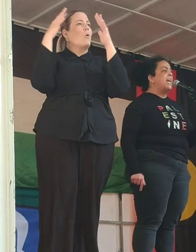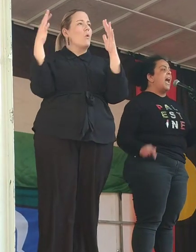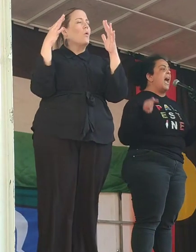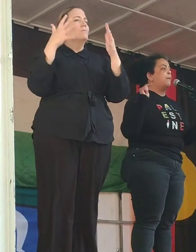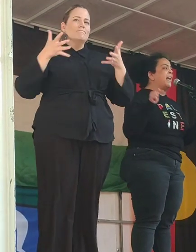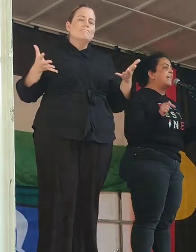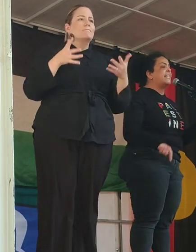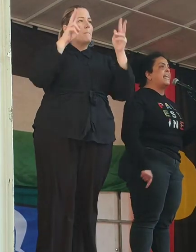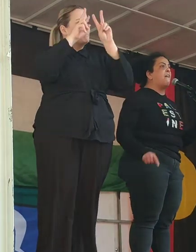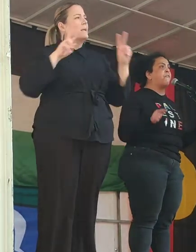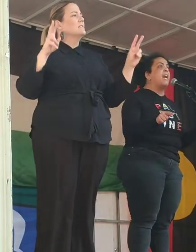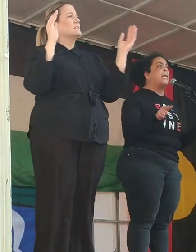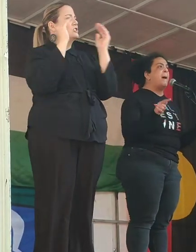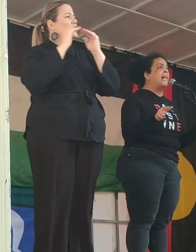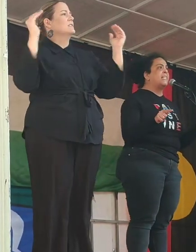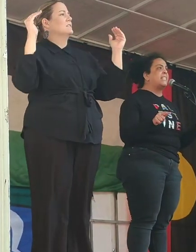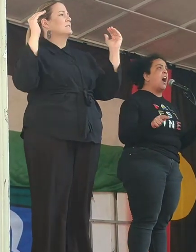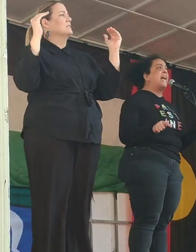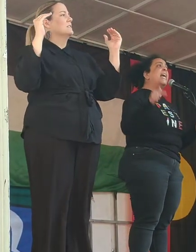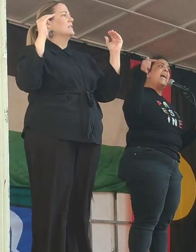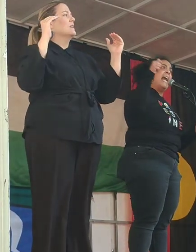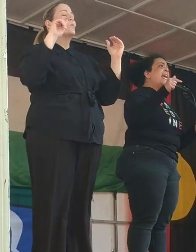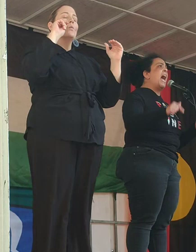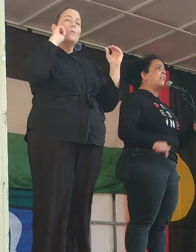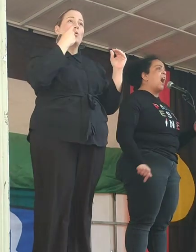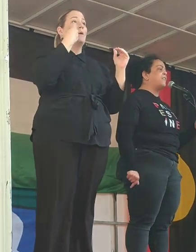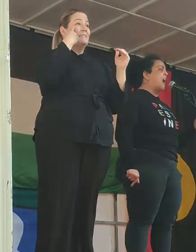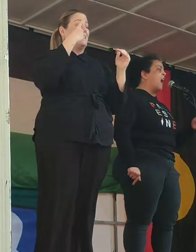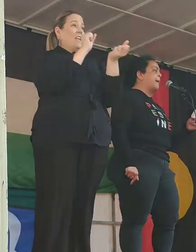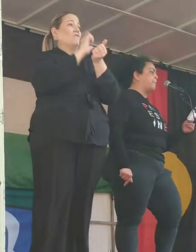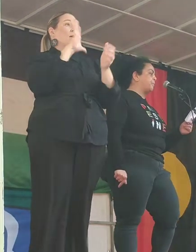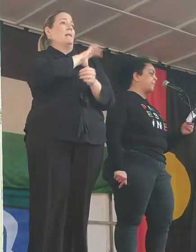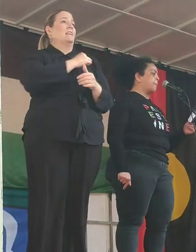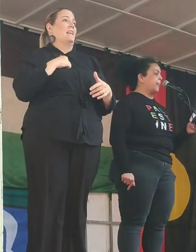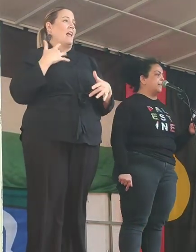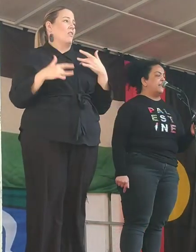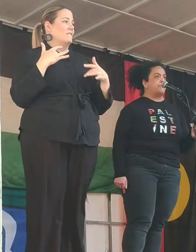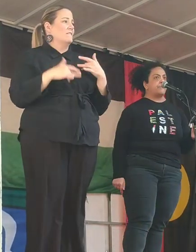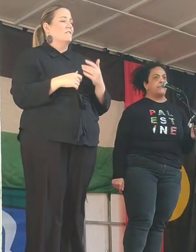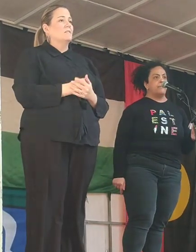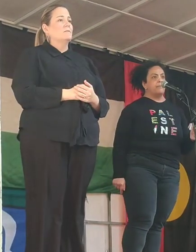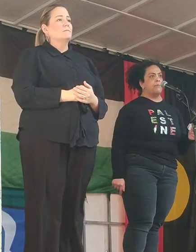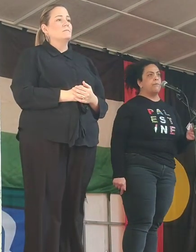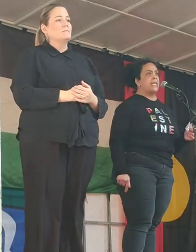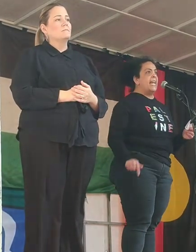justice, and we can see a free Palestine in our lifetime.